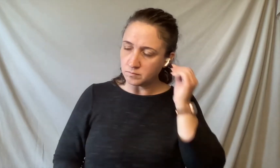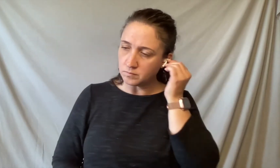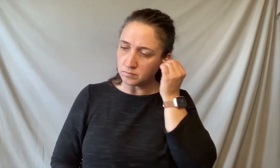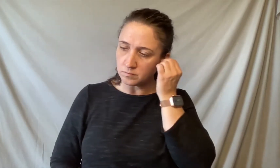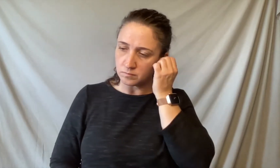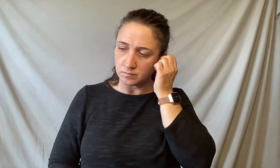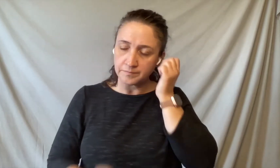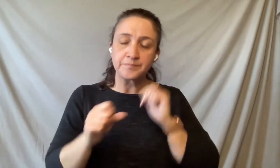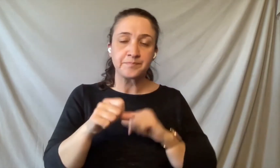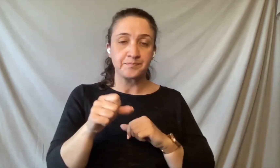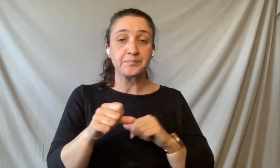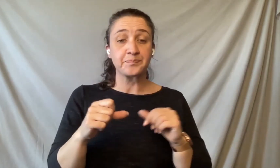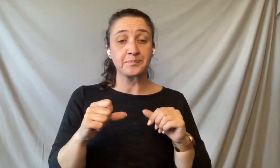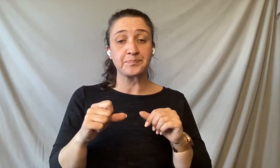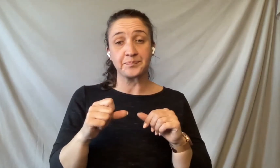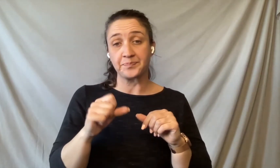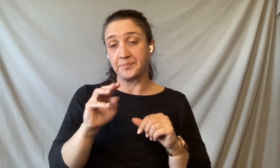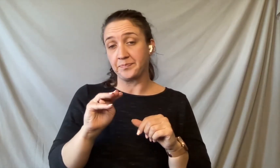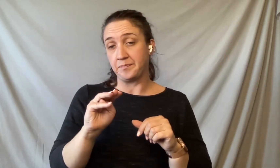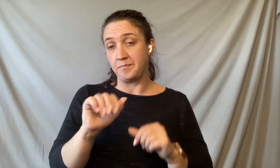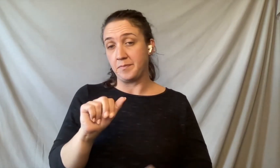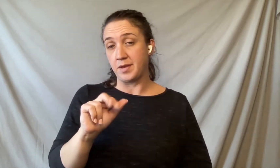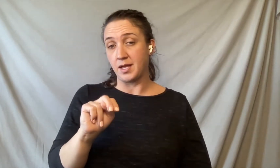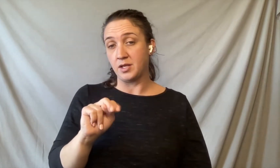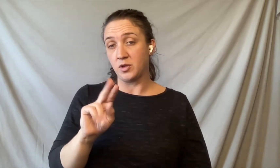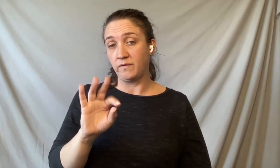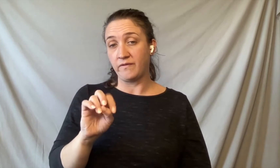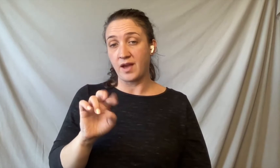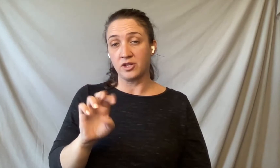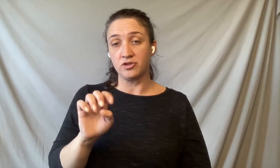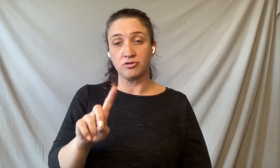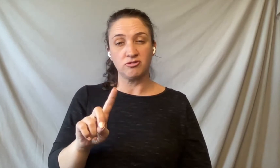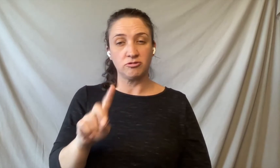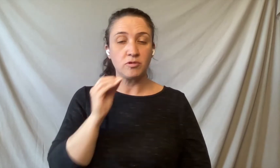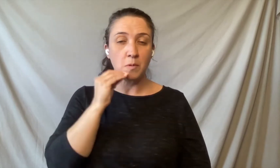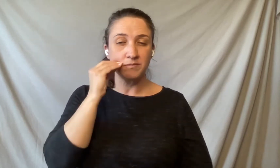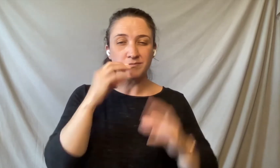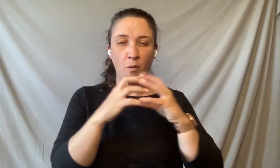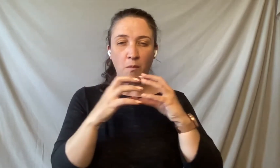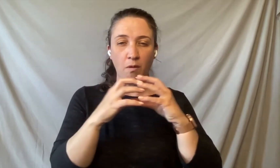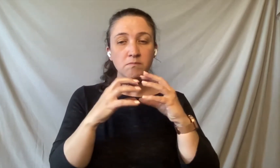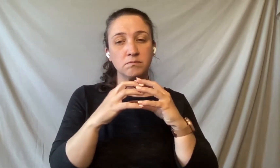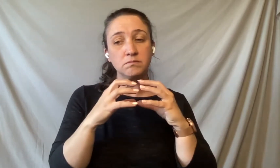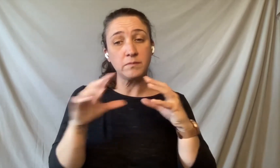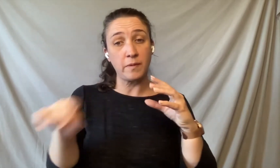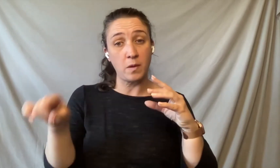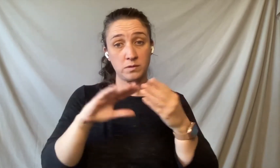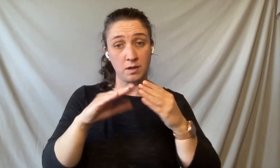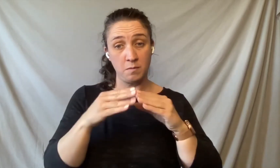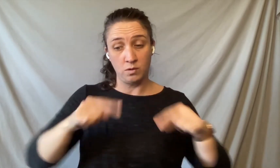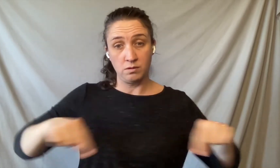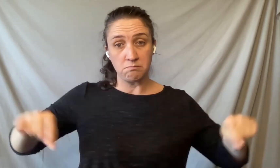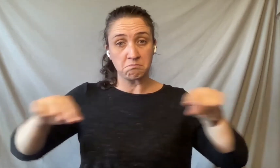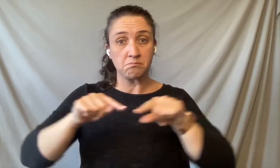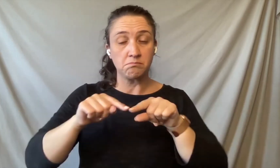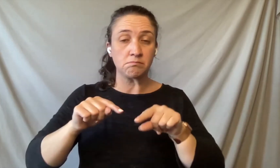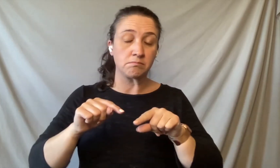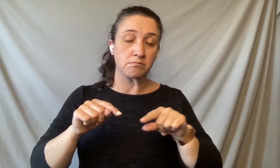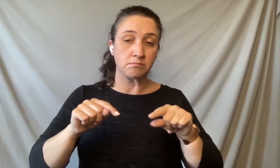Yeah, so manufactured home communities that have been brought up around improving